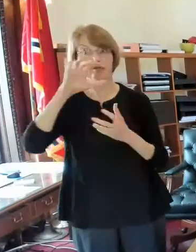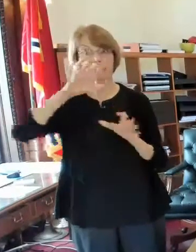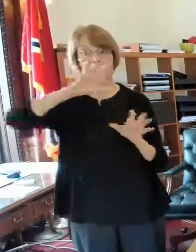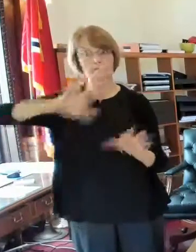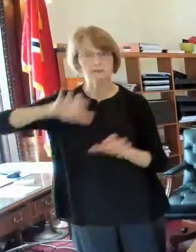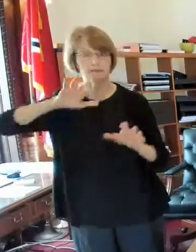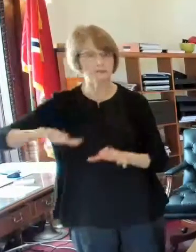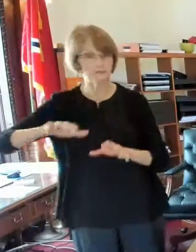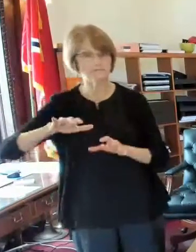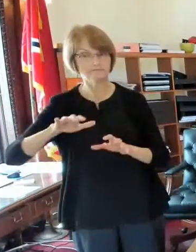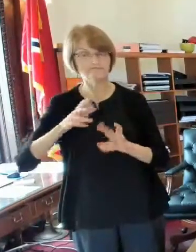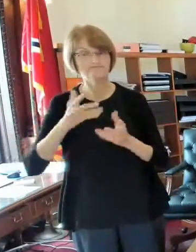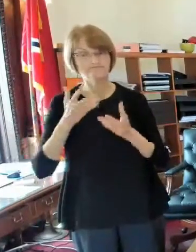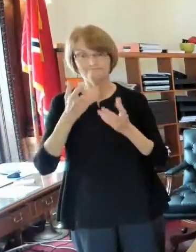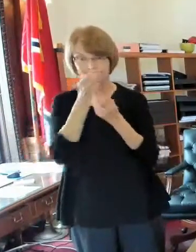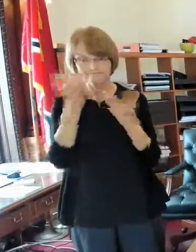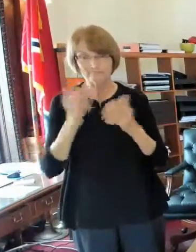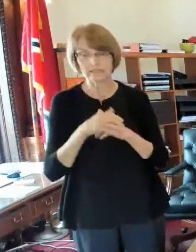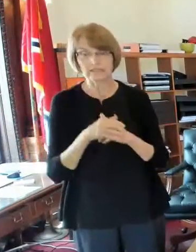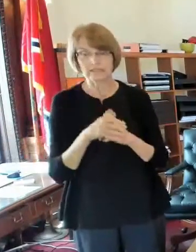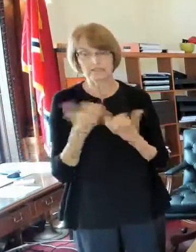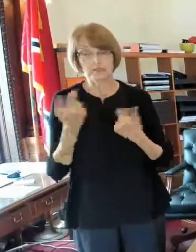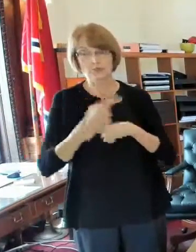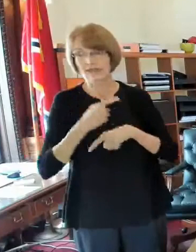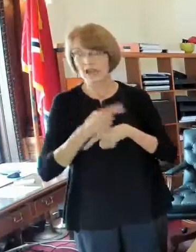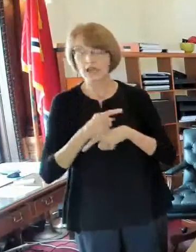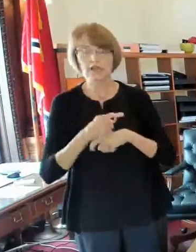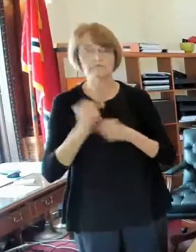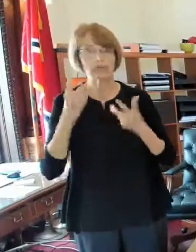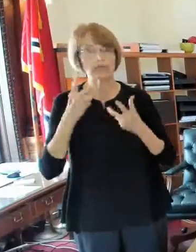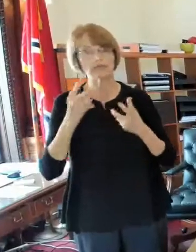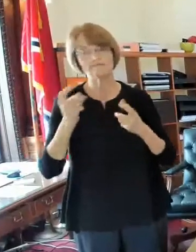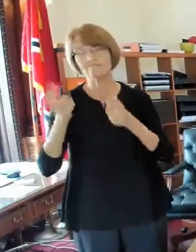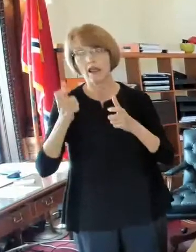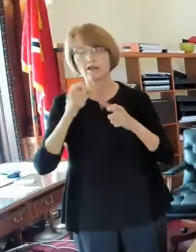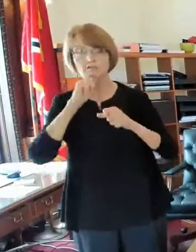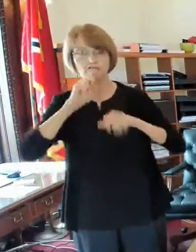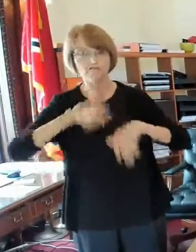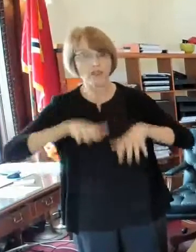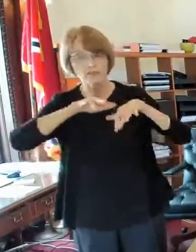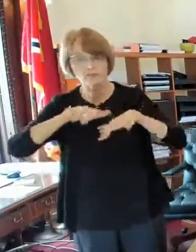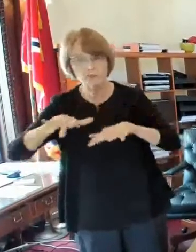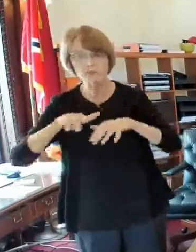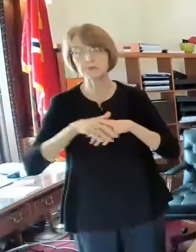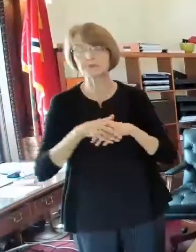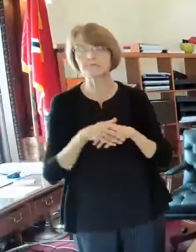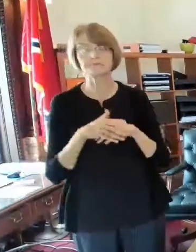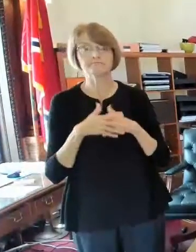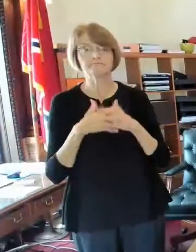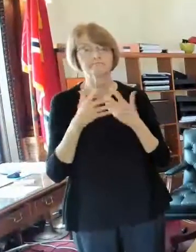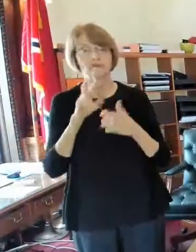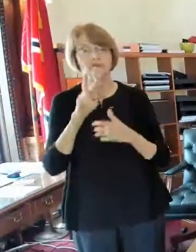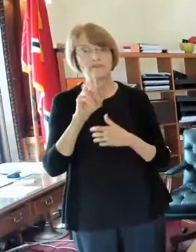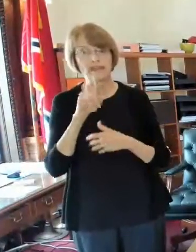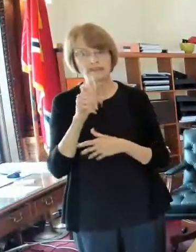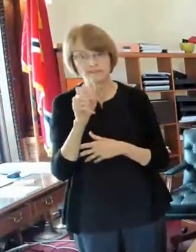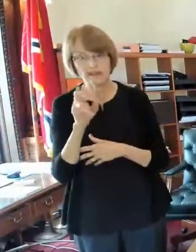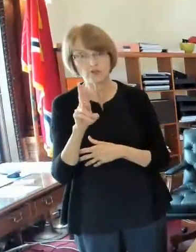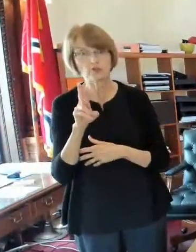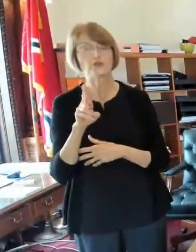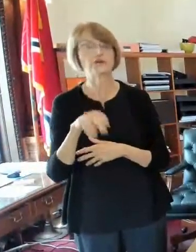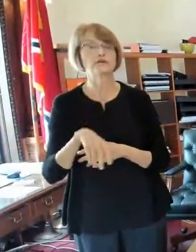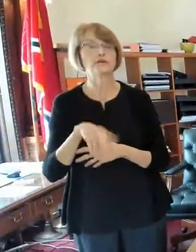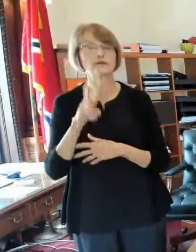Some of you have been out and about today. There's been a lot of flash flooding. We've seen flash flooding on Vandeventer at